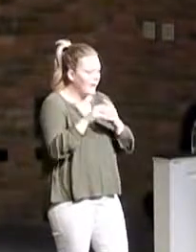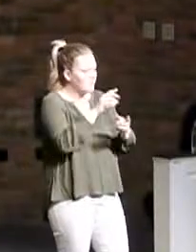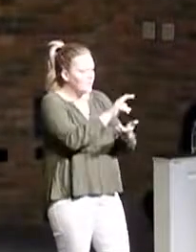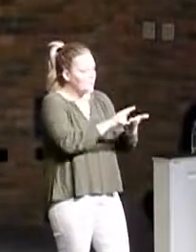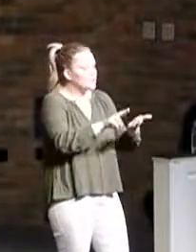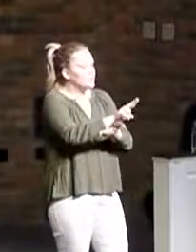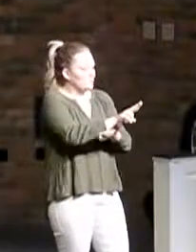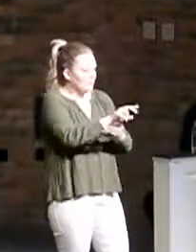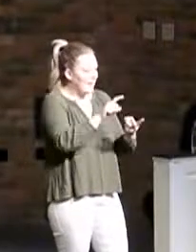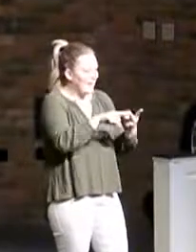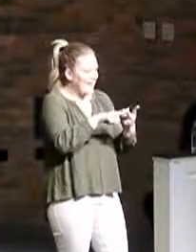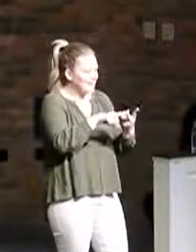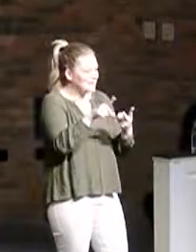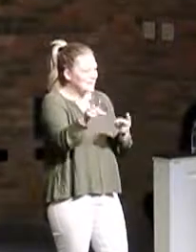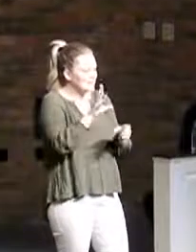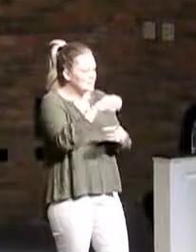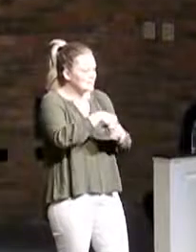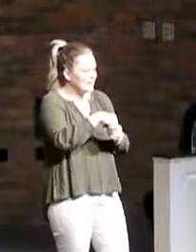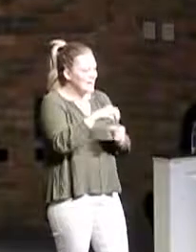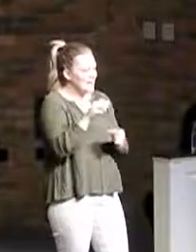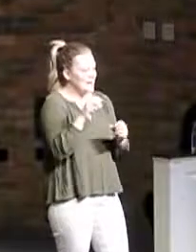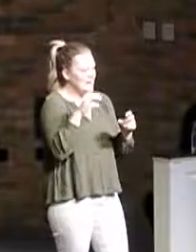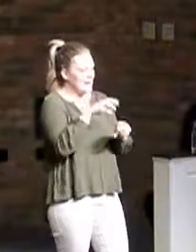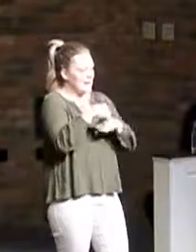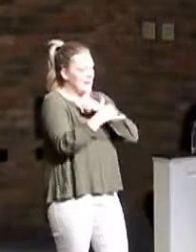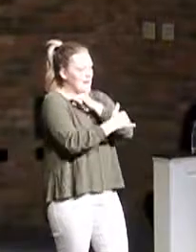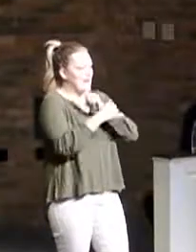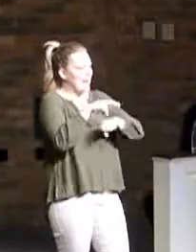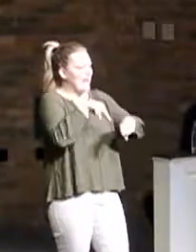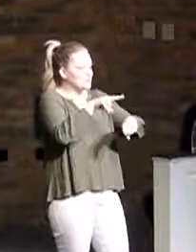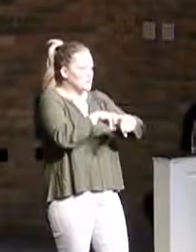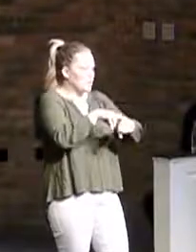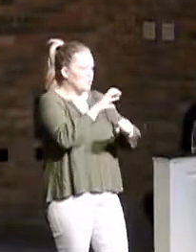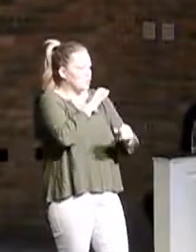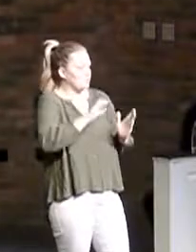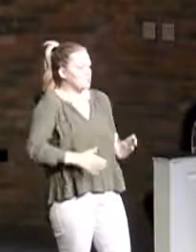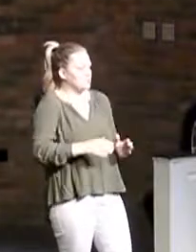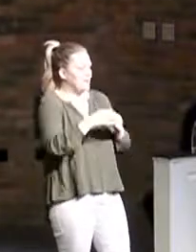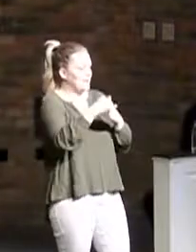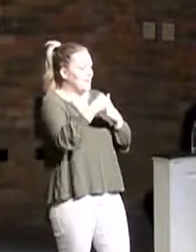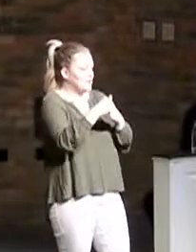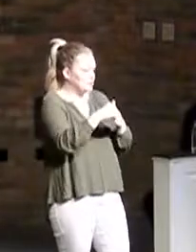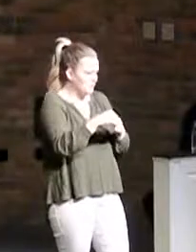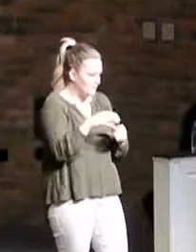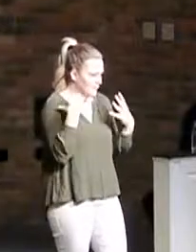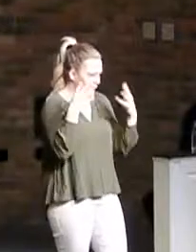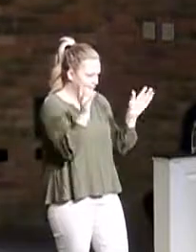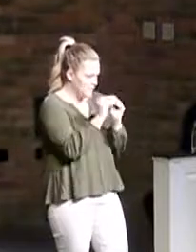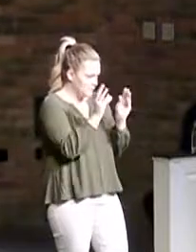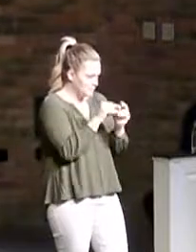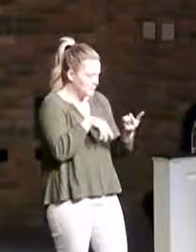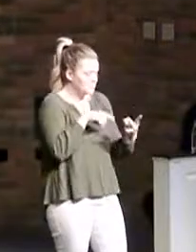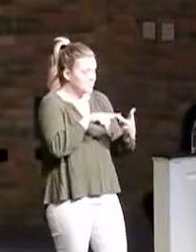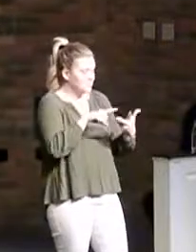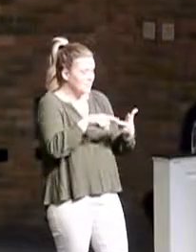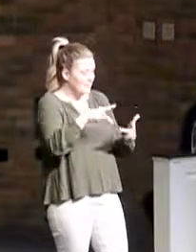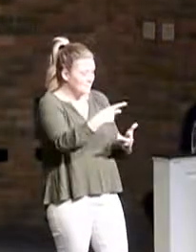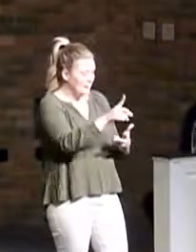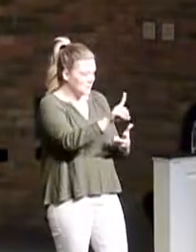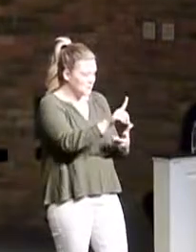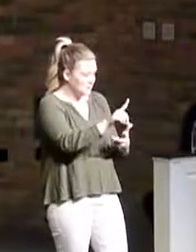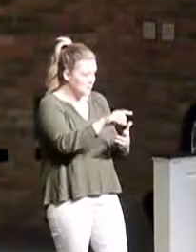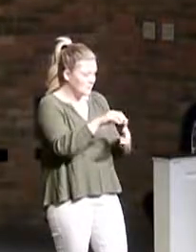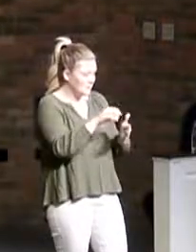the National Hispanic Christian Leadership Conference. He has a PhD in English and an emphasis